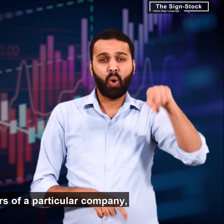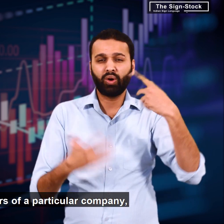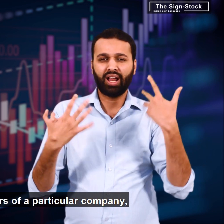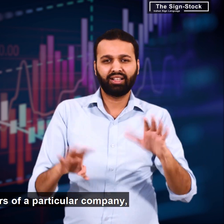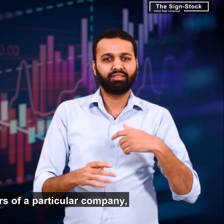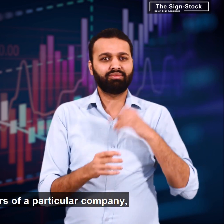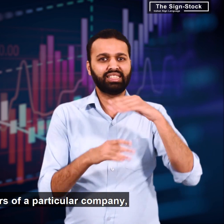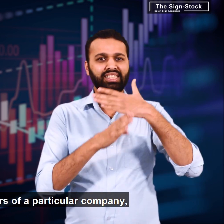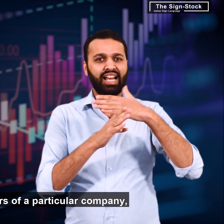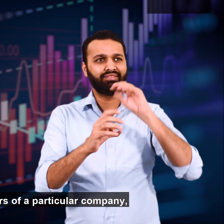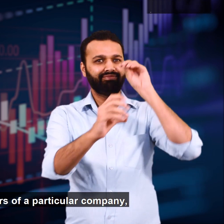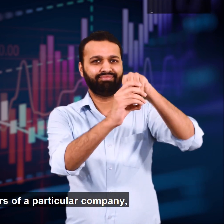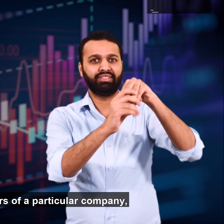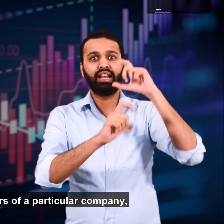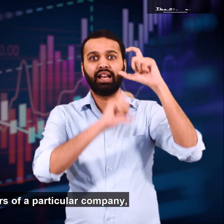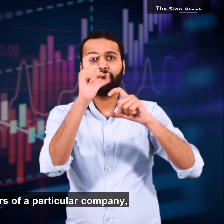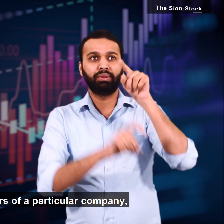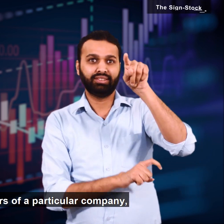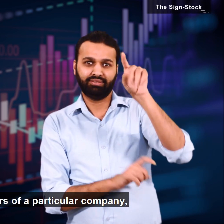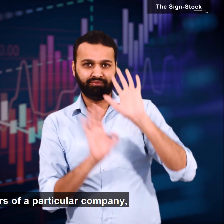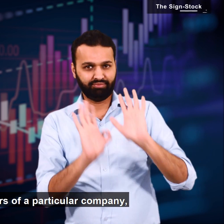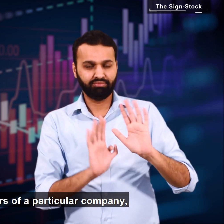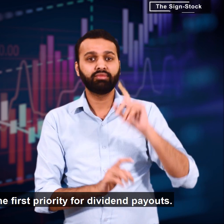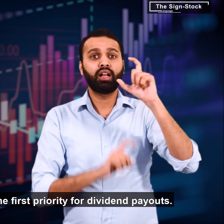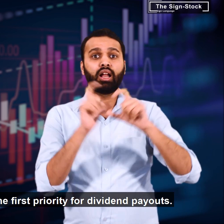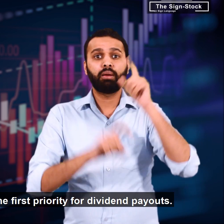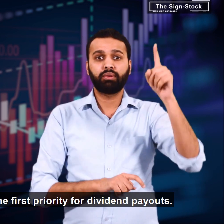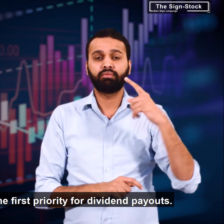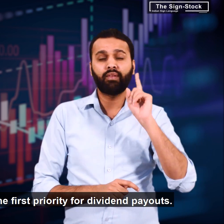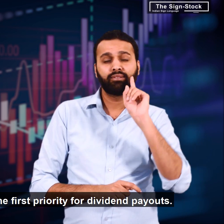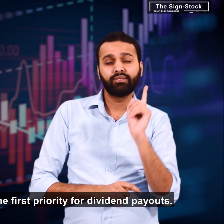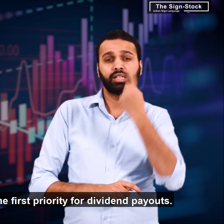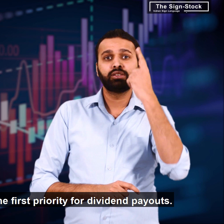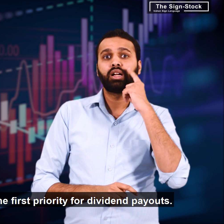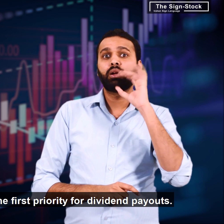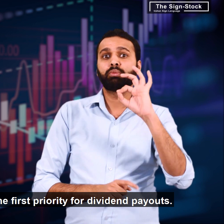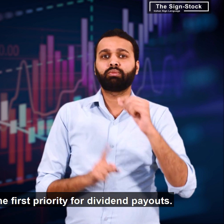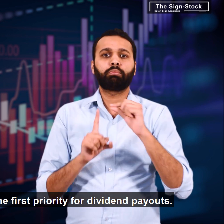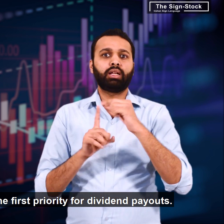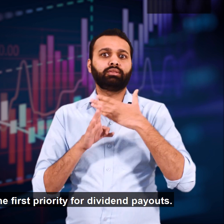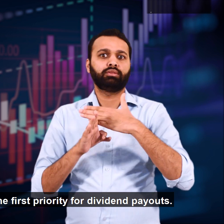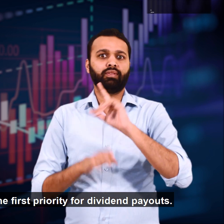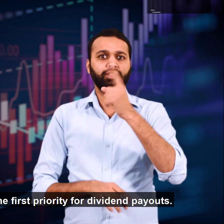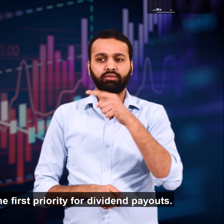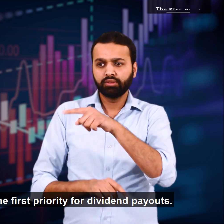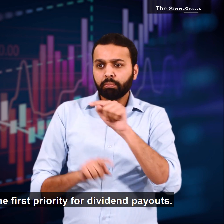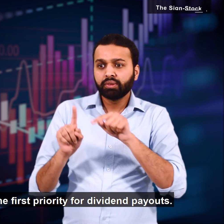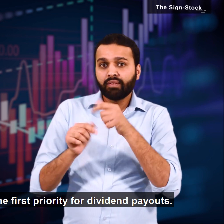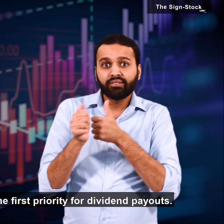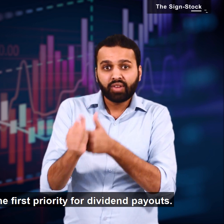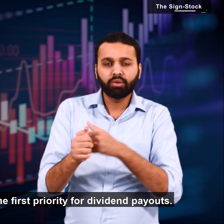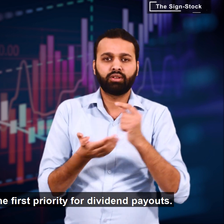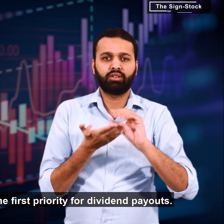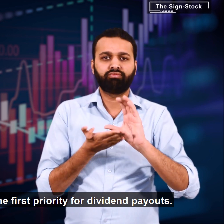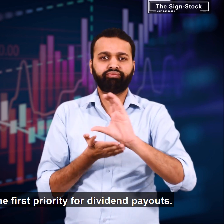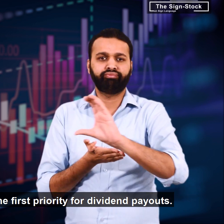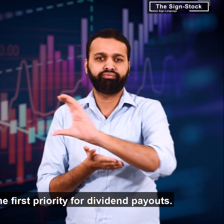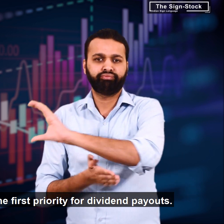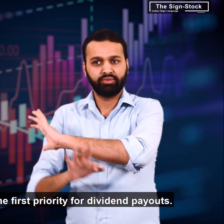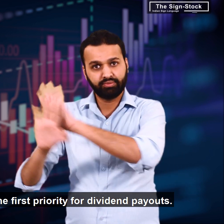Of all the shareholders of a particular company, preference shareholders get the first priority for dividend payouts.